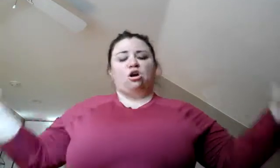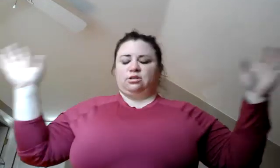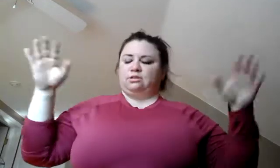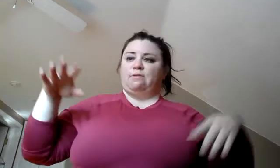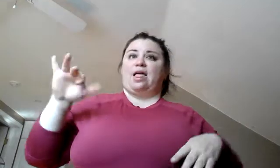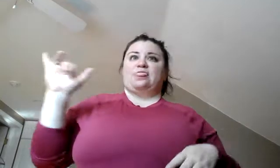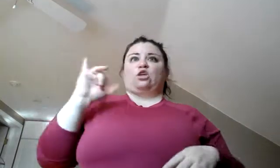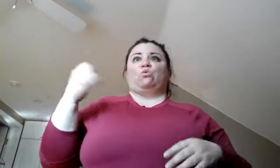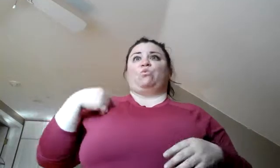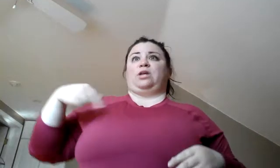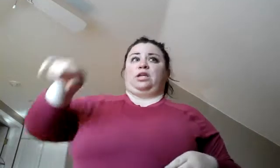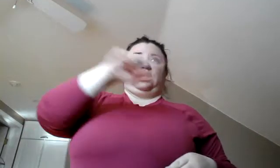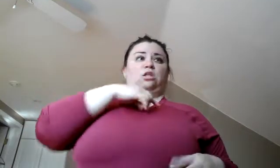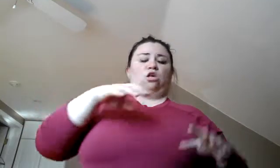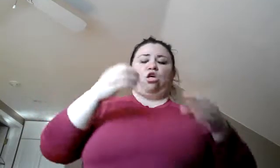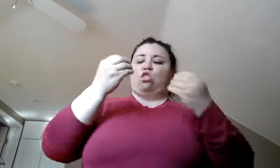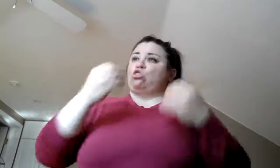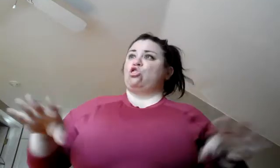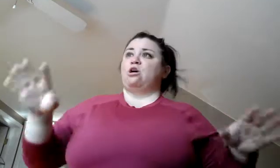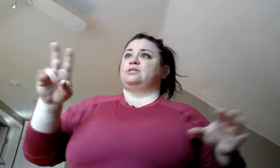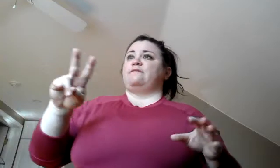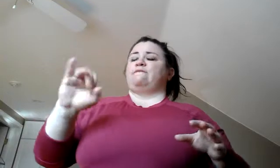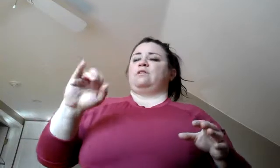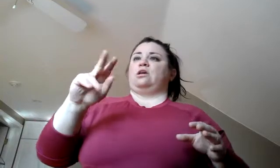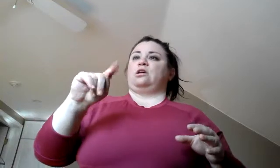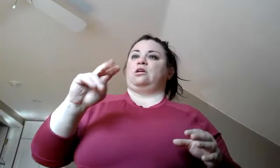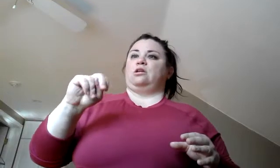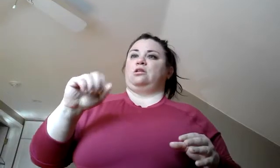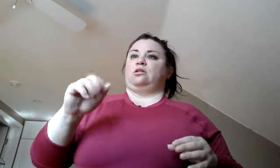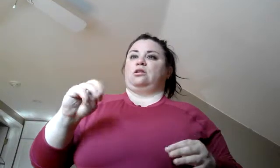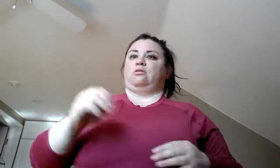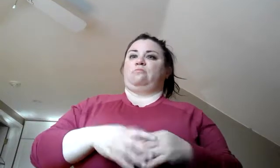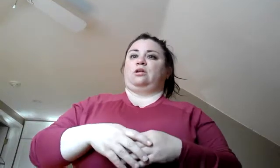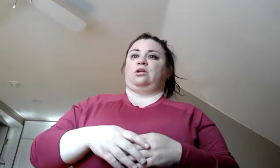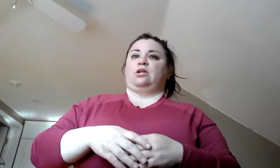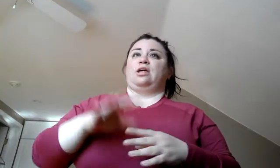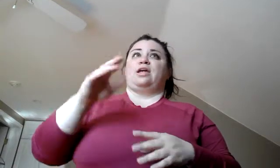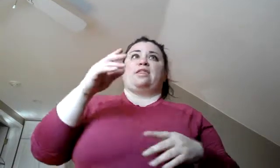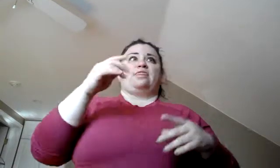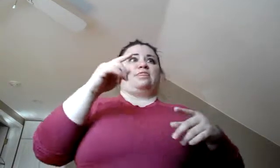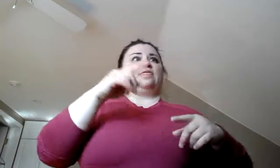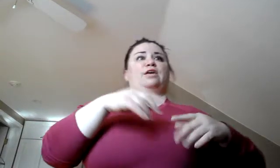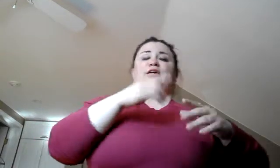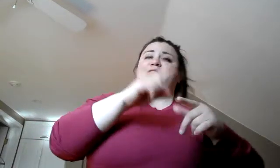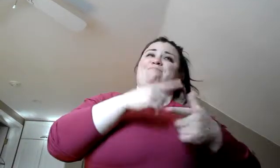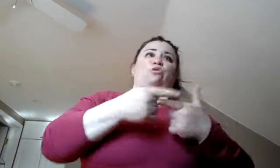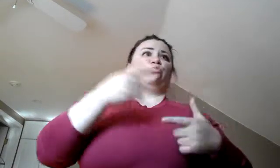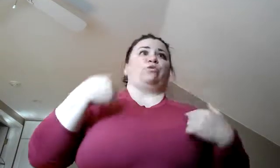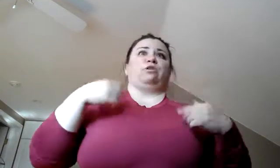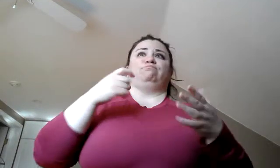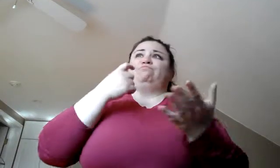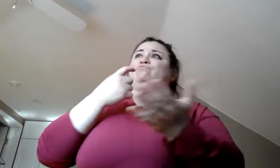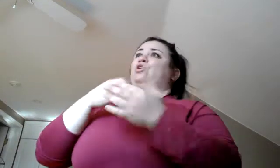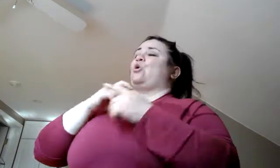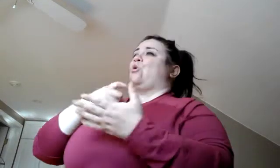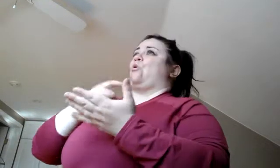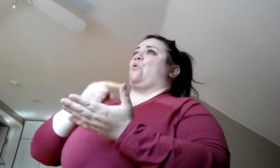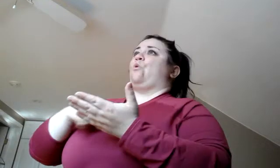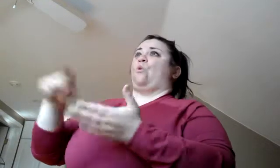and we were defeated and deflated and, in debt. But we survived. They didn't. There's other reasons for that, but that you can